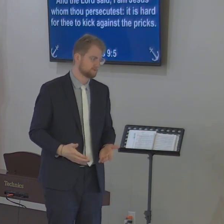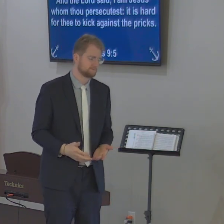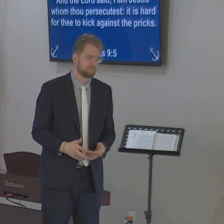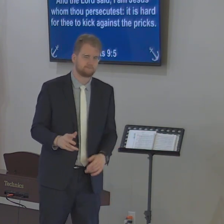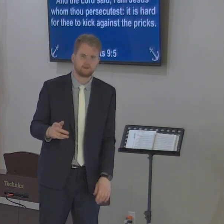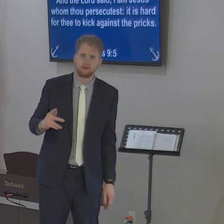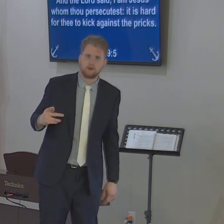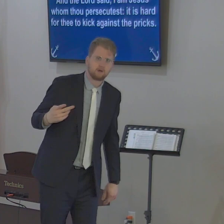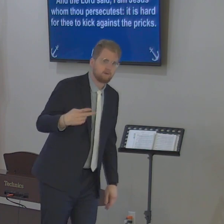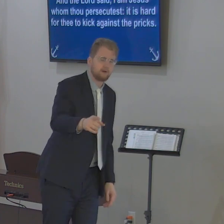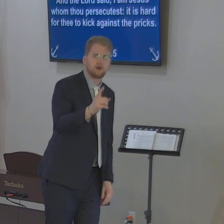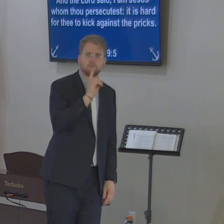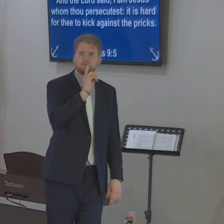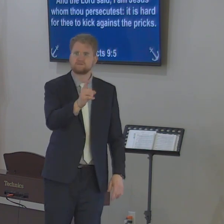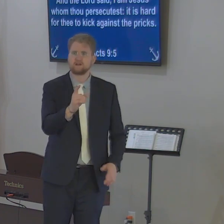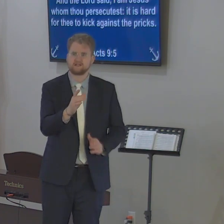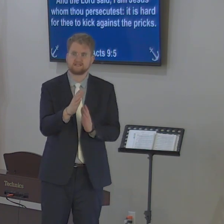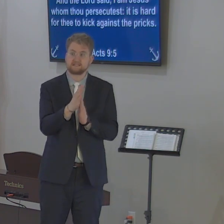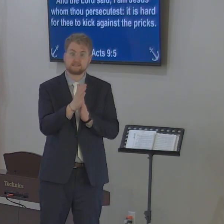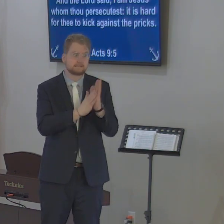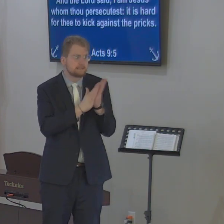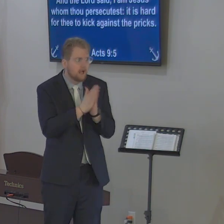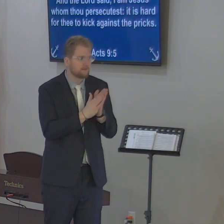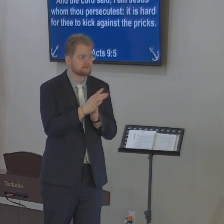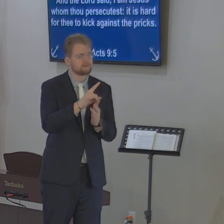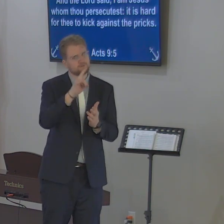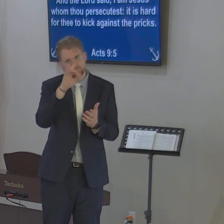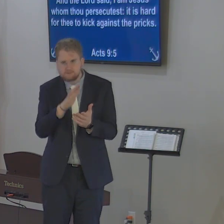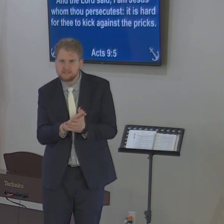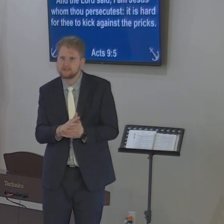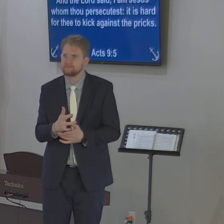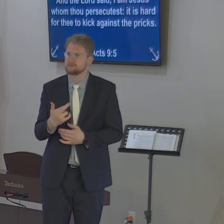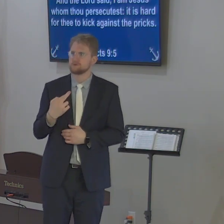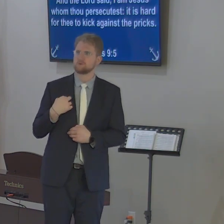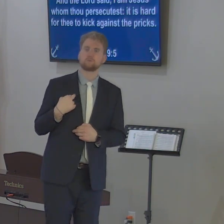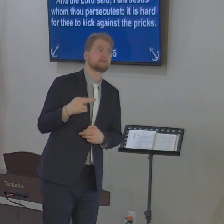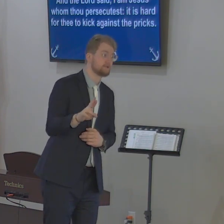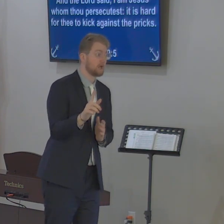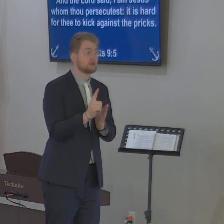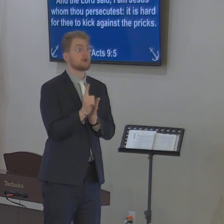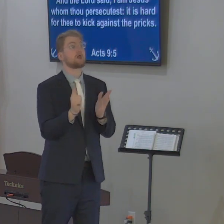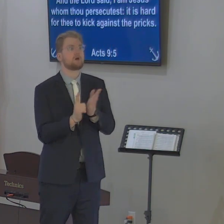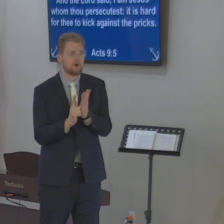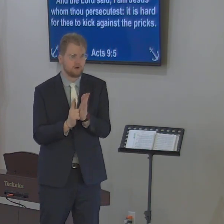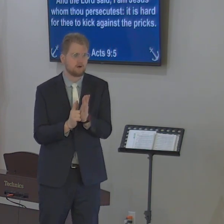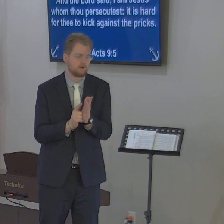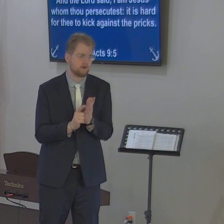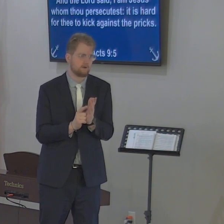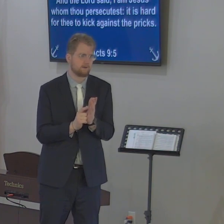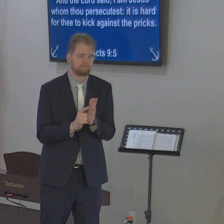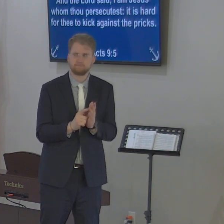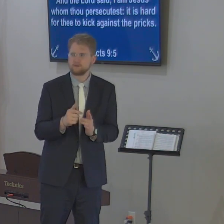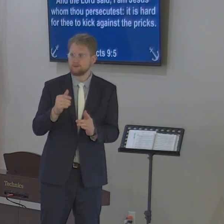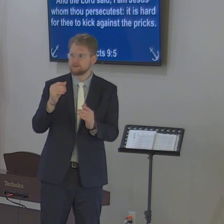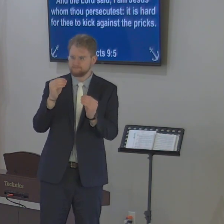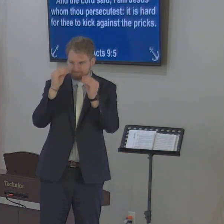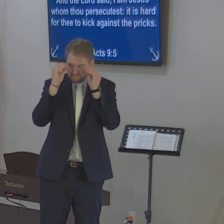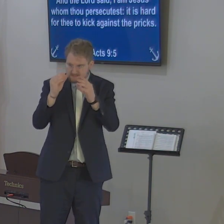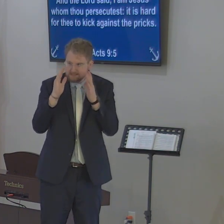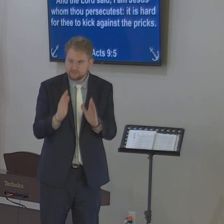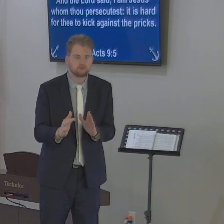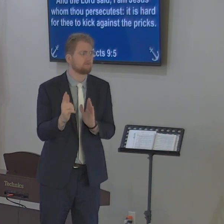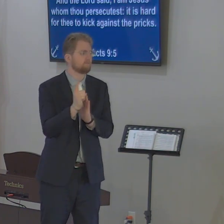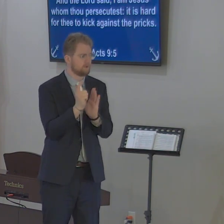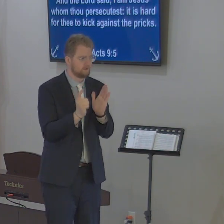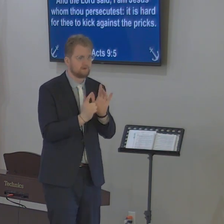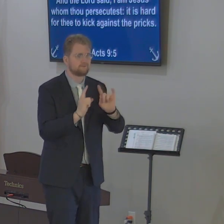was very zealous in his beliefs and his religion and the law as he took it. Was a teacher of the law, yet he was